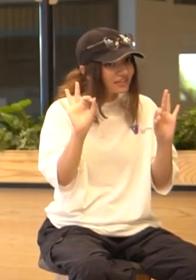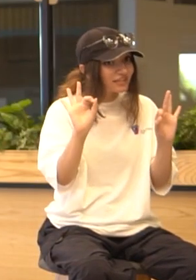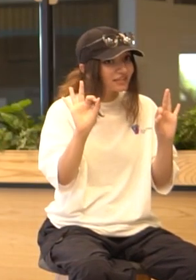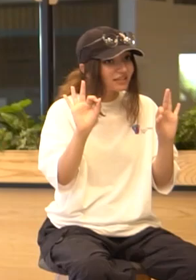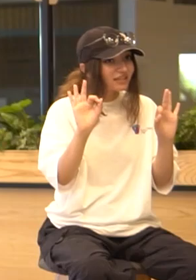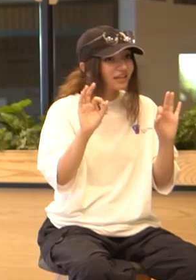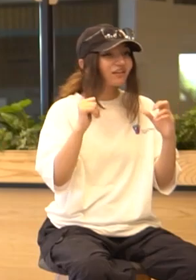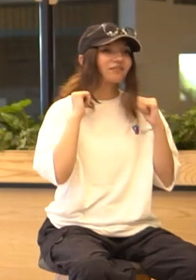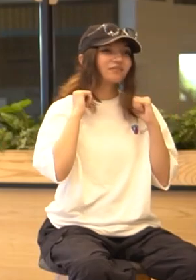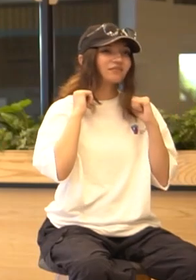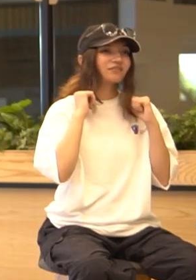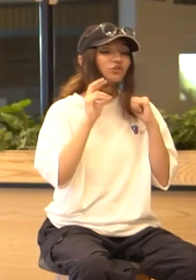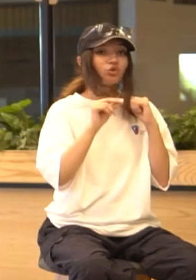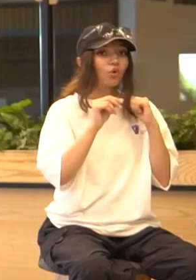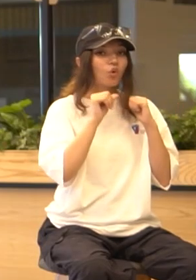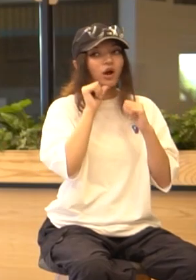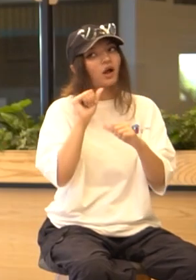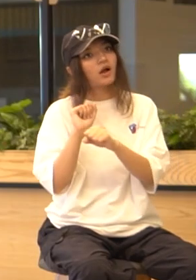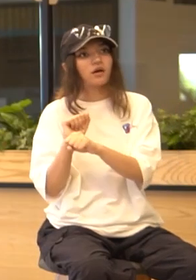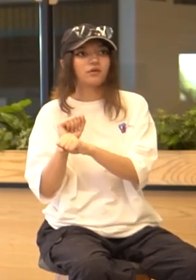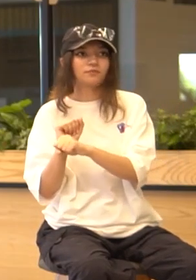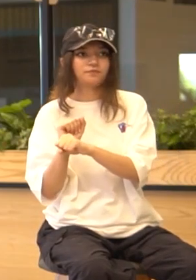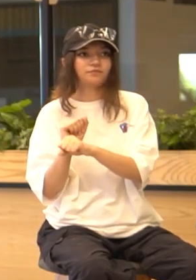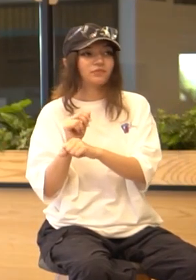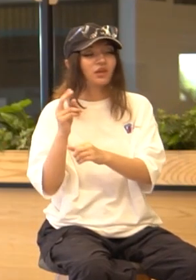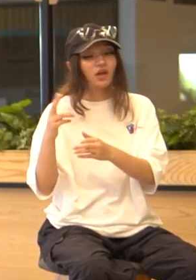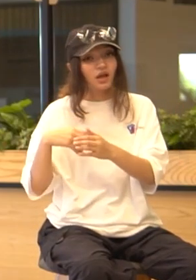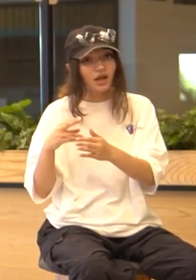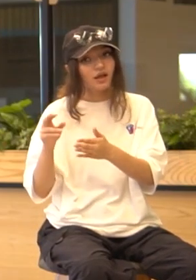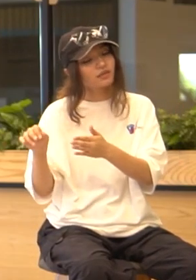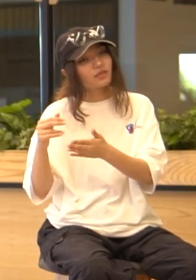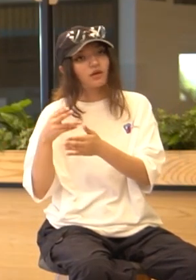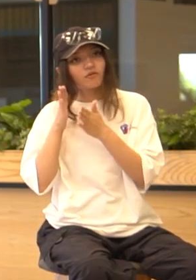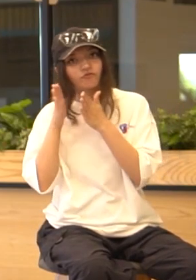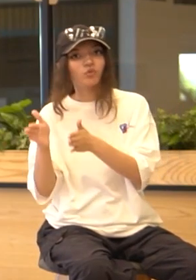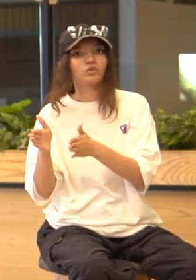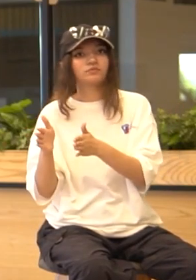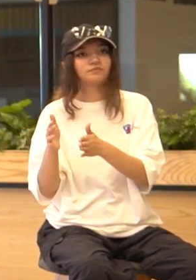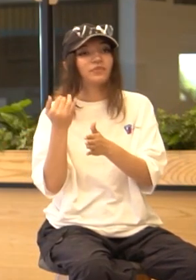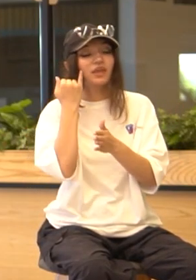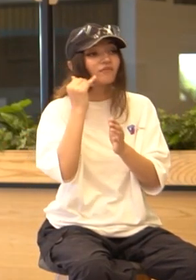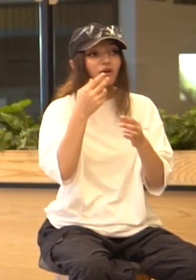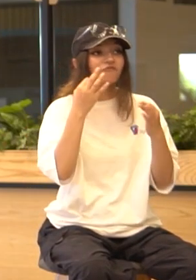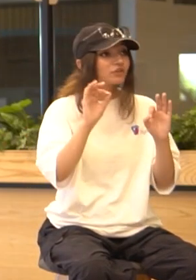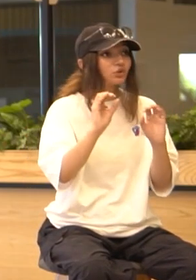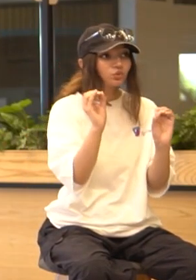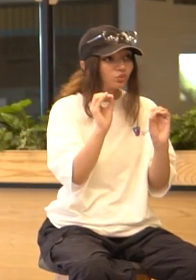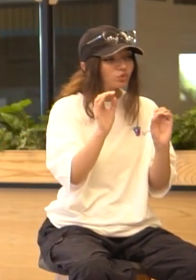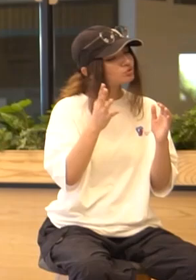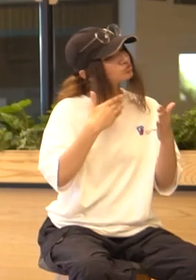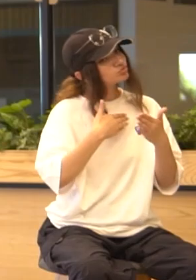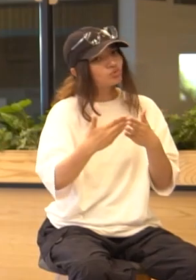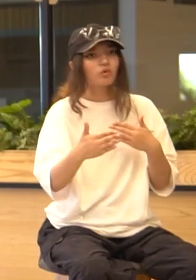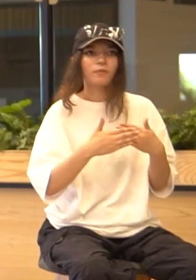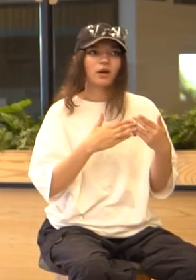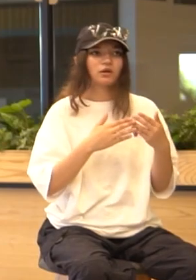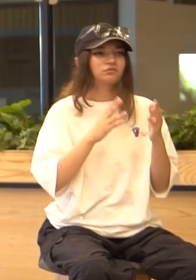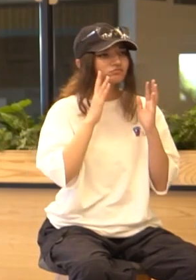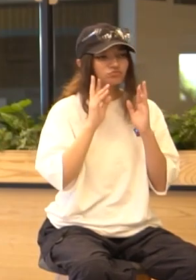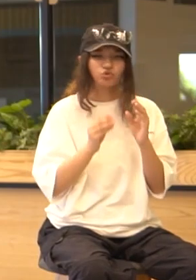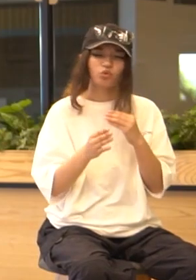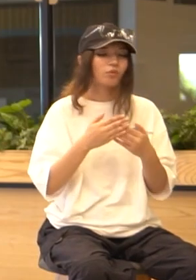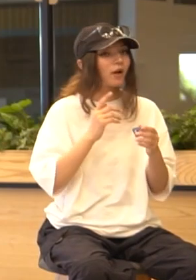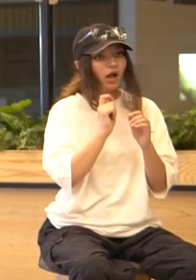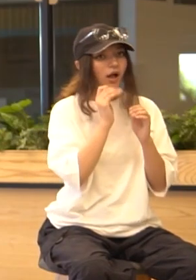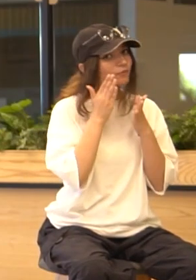it's once a week, it's twice a week, it's twice a day, whatever suits you. And you will see that once you have that in place, you will see